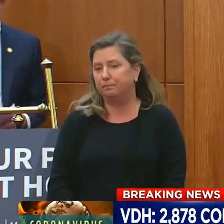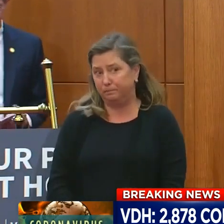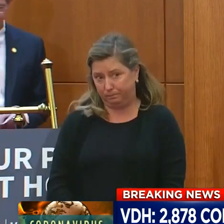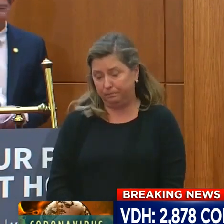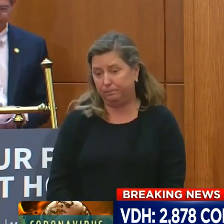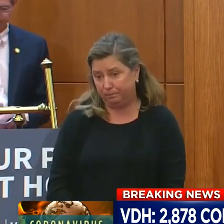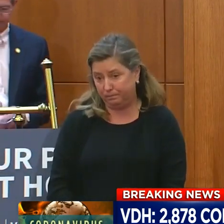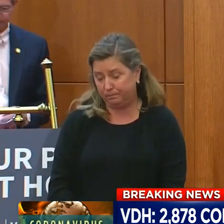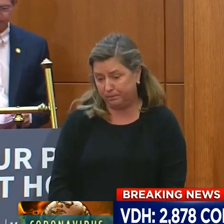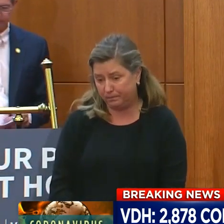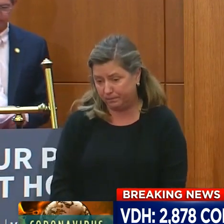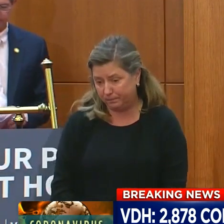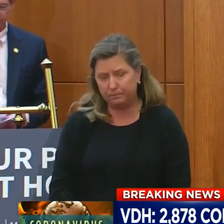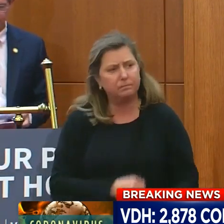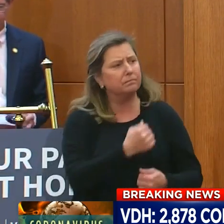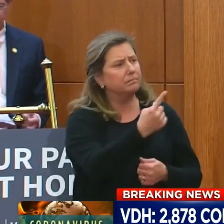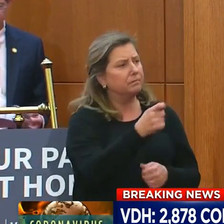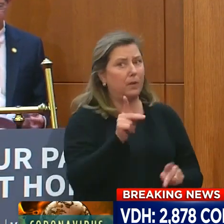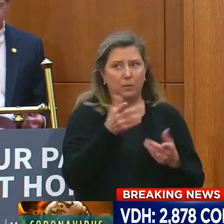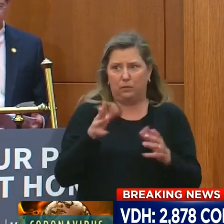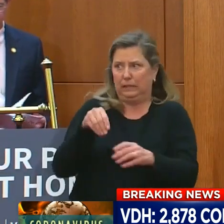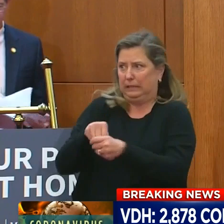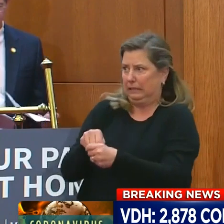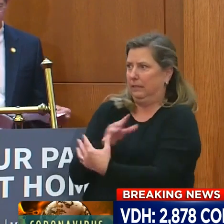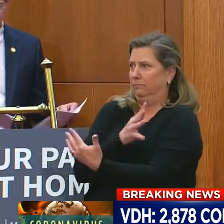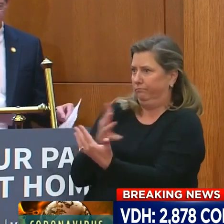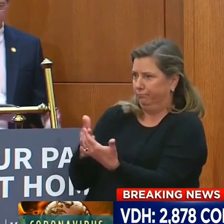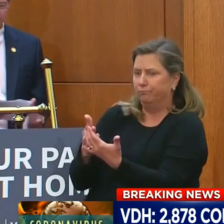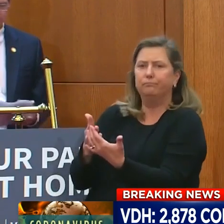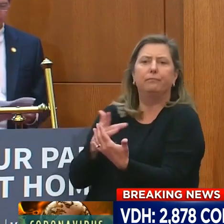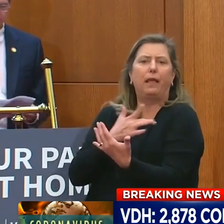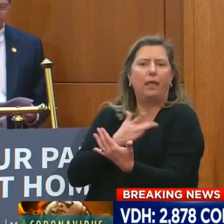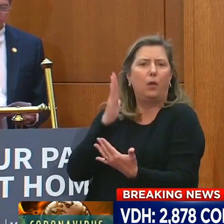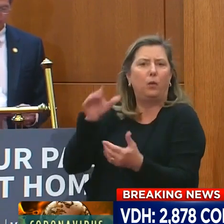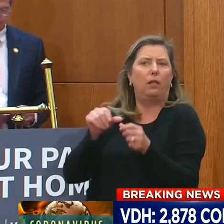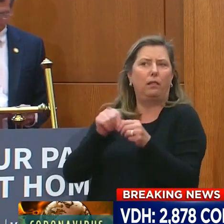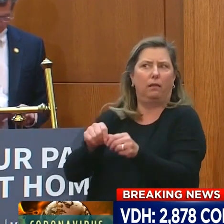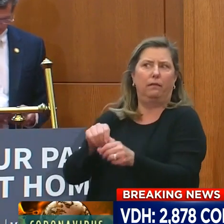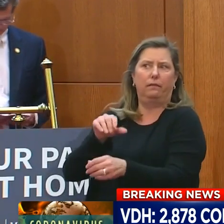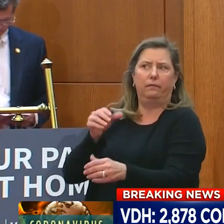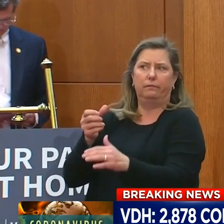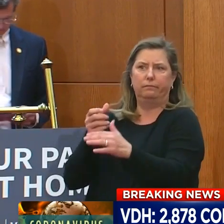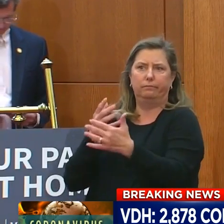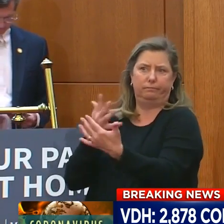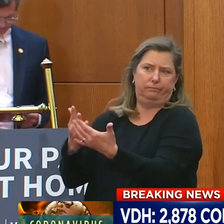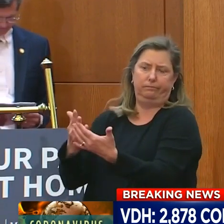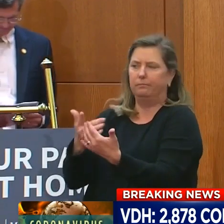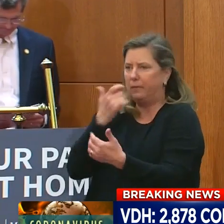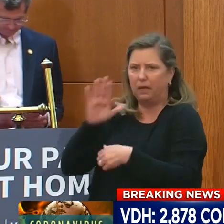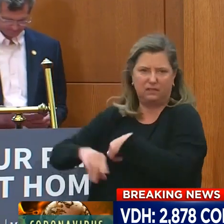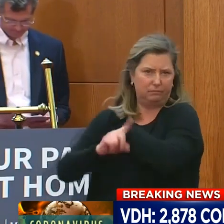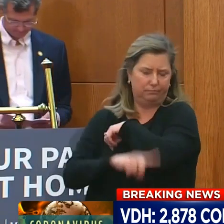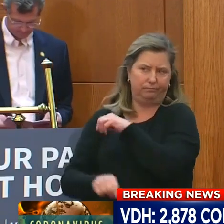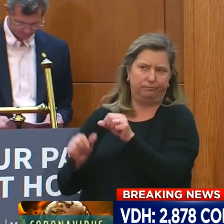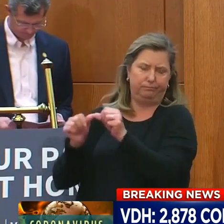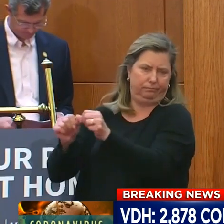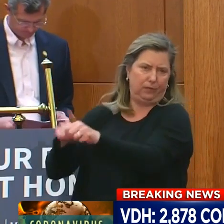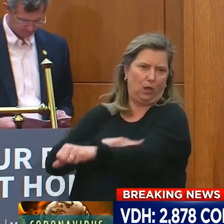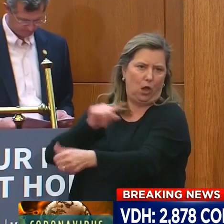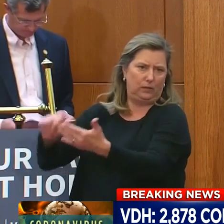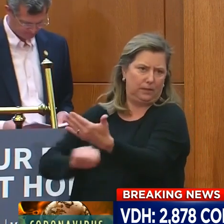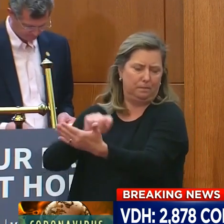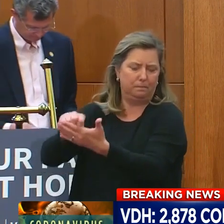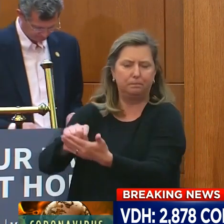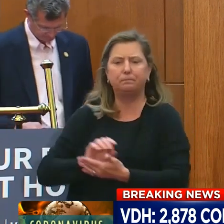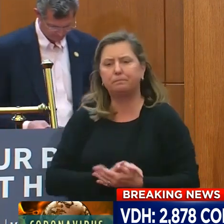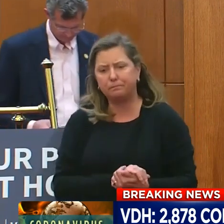Question being with those who are incarcerated and likely will continue to be incarcerated because of their sentence.